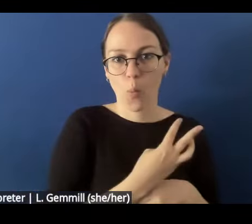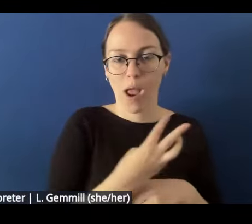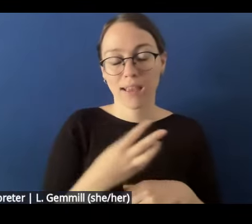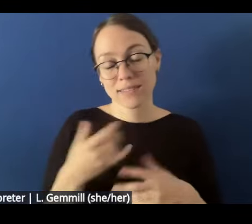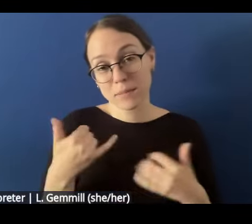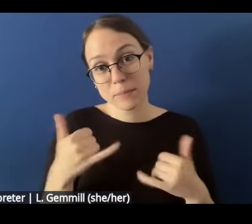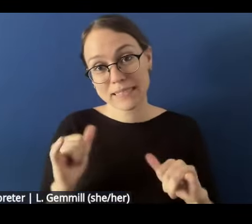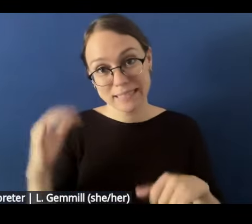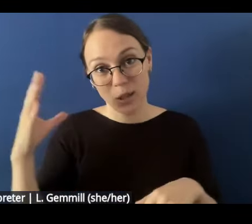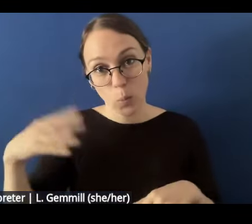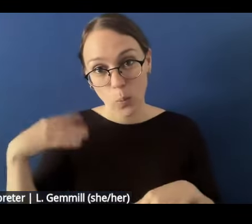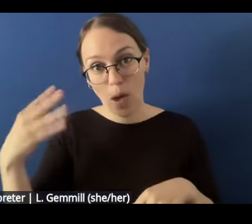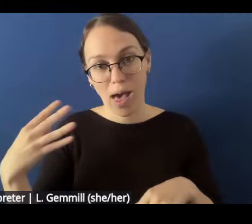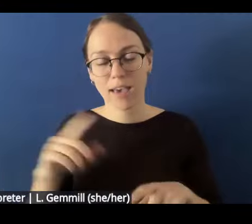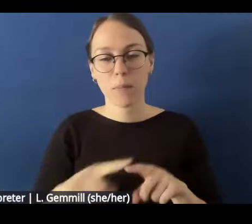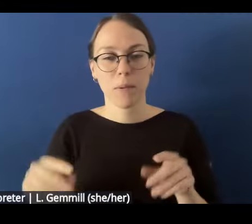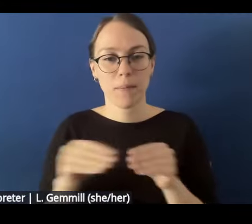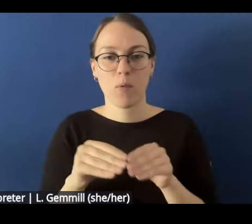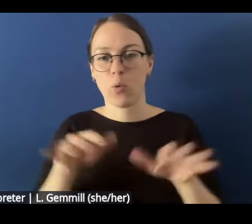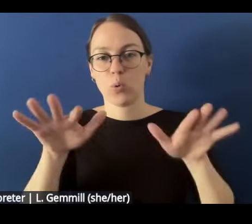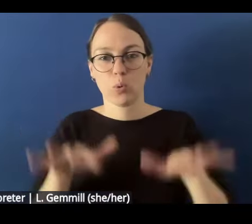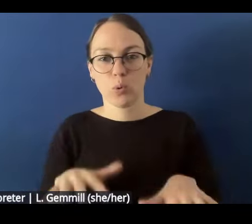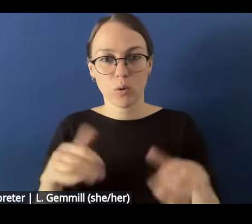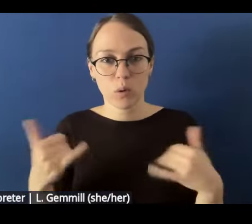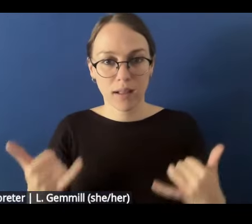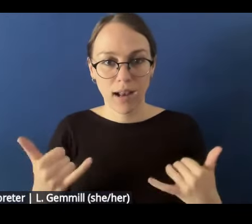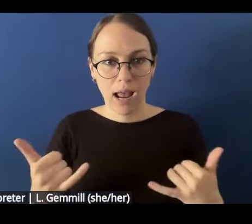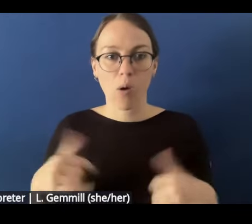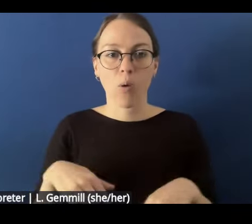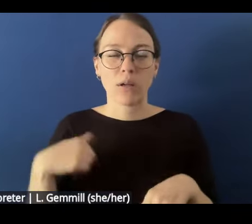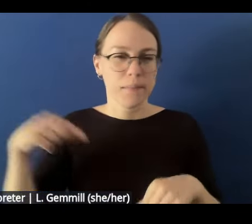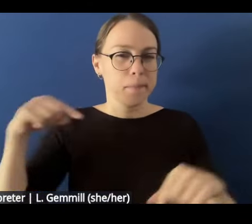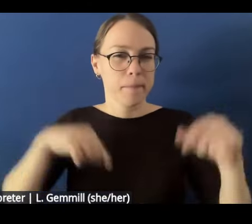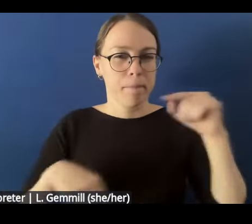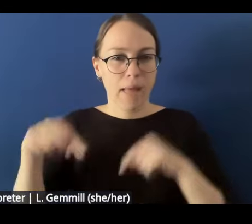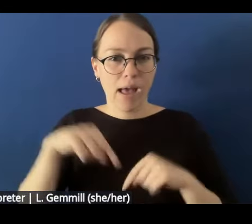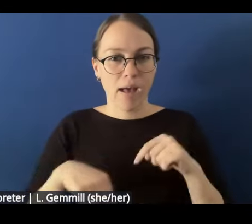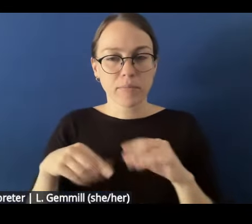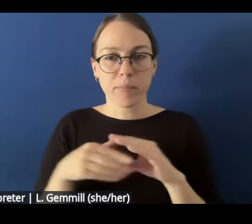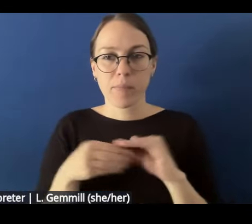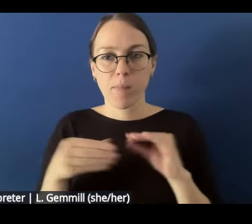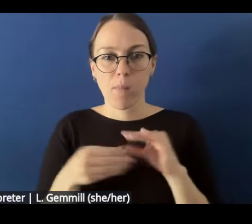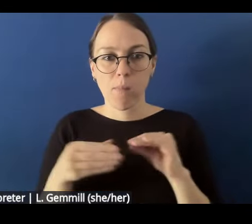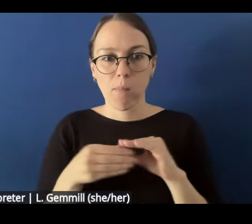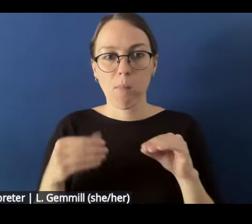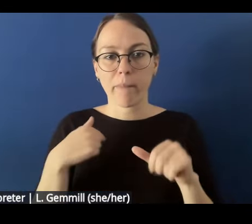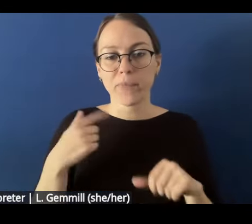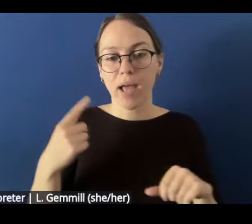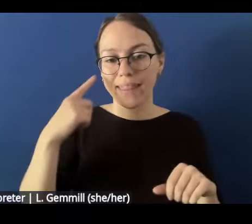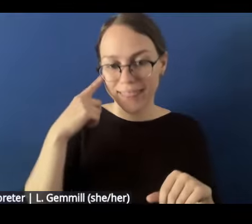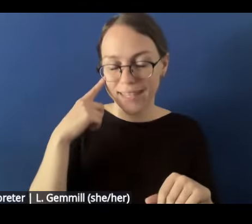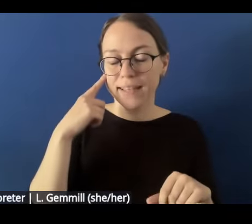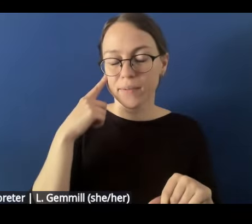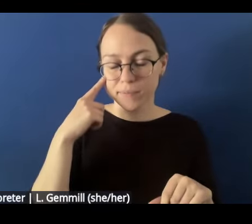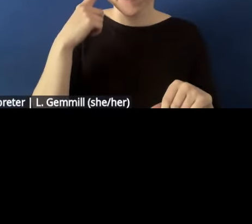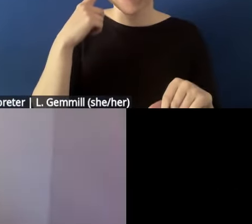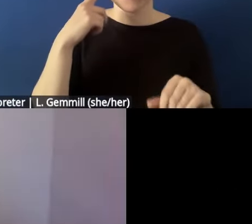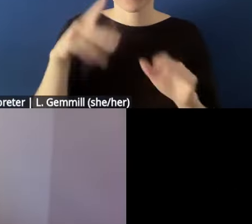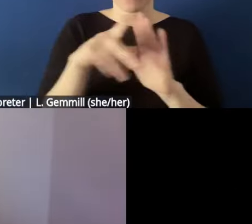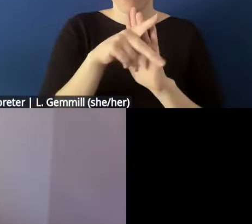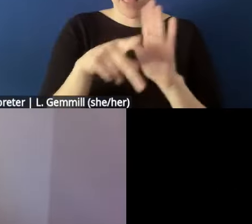say, this is kind of going in reverse a little bit. But I do think that the policy